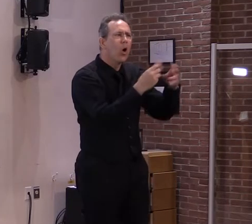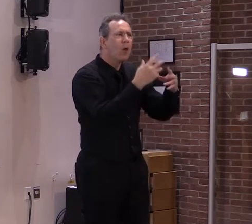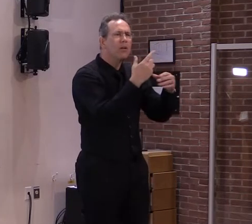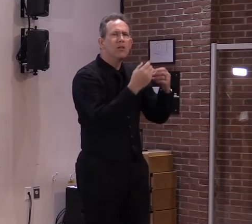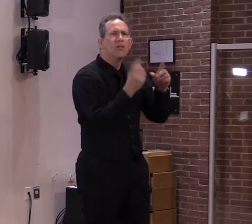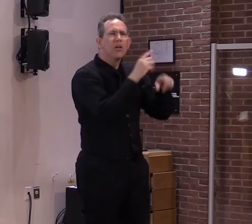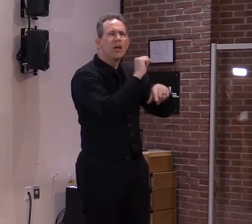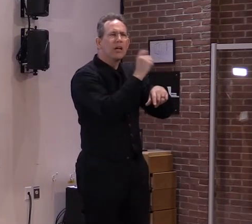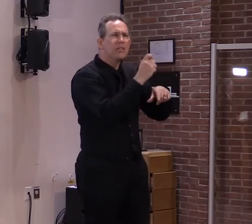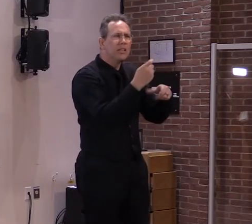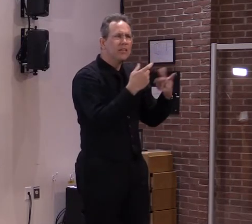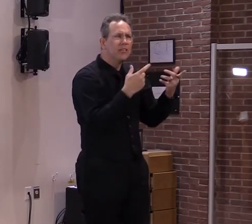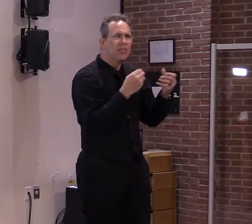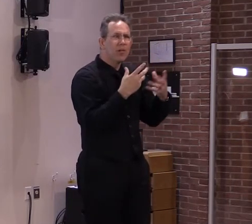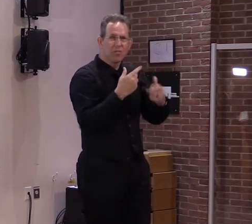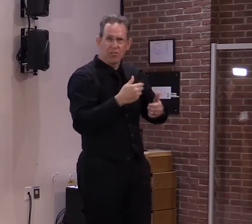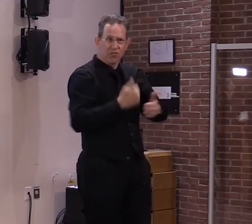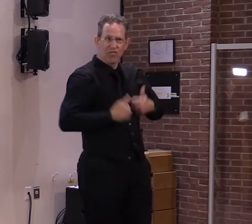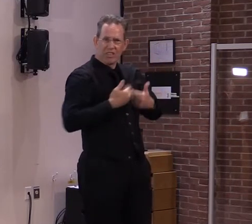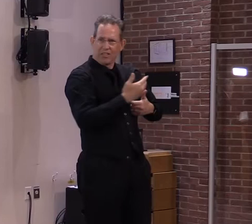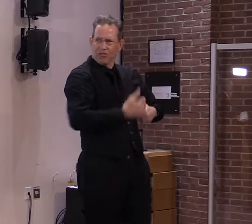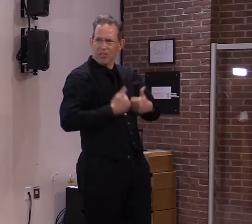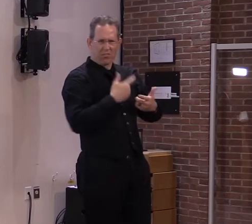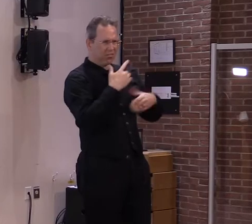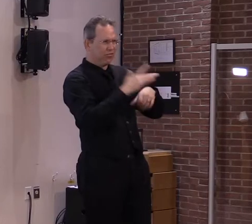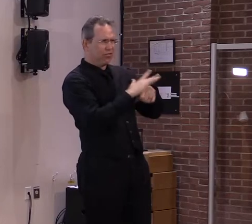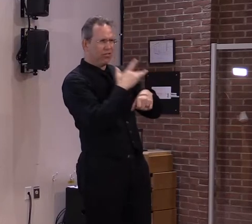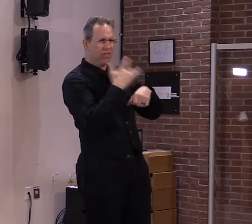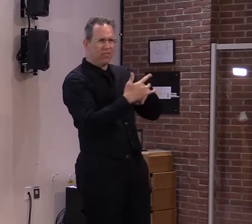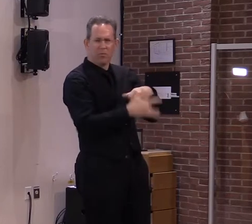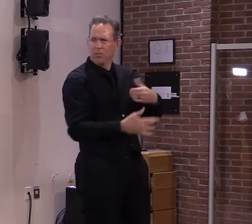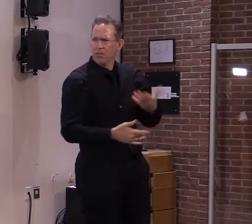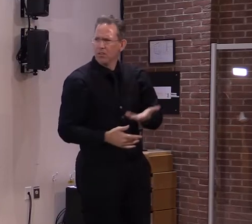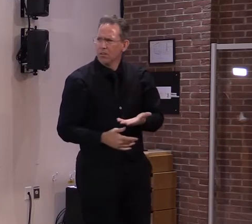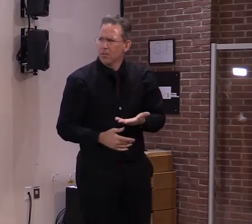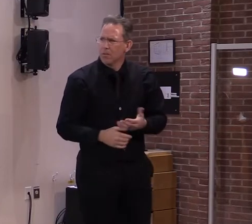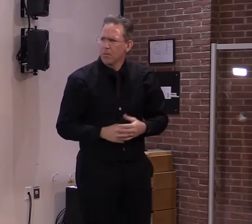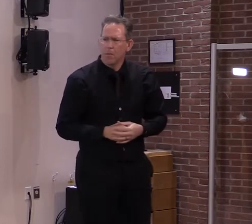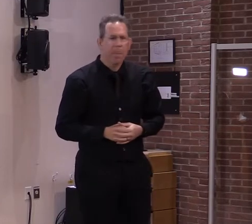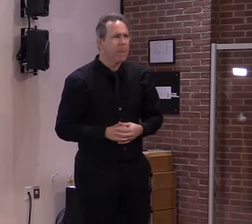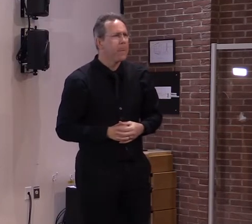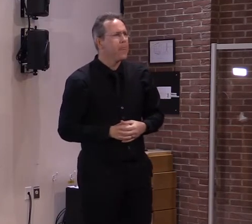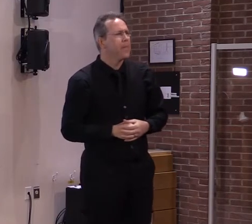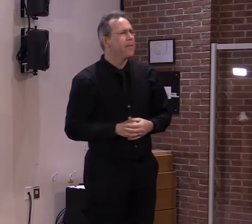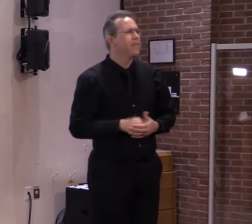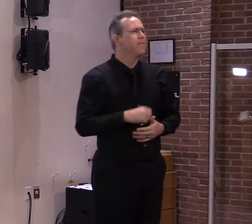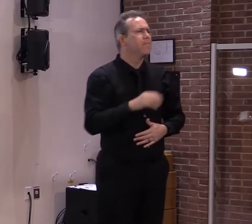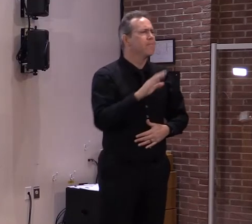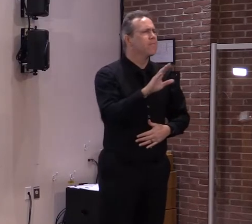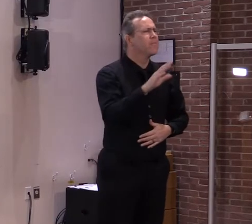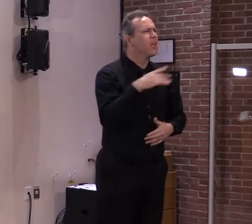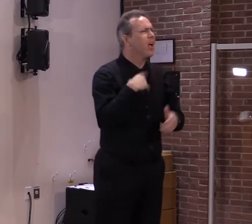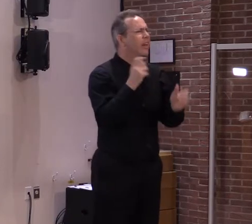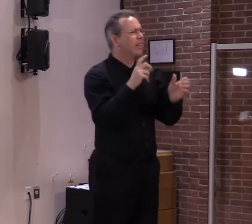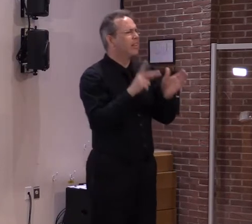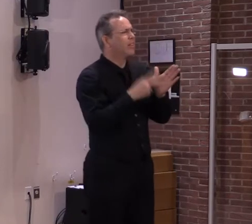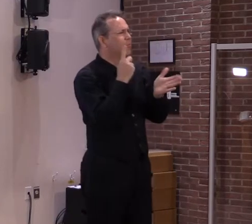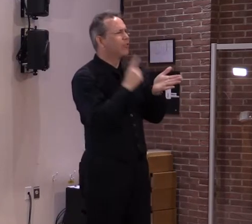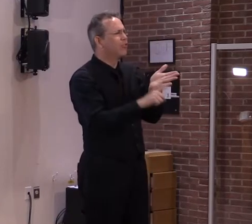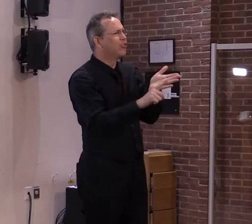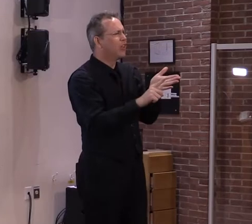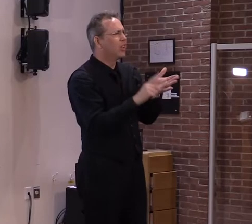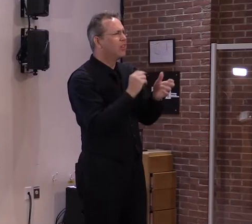looked, but I'll have somebody look. I'm almost certain the majority of them probably did, but let me